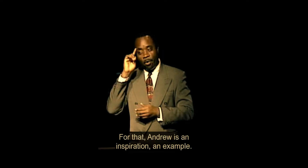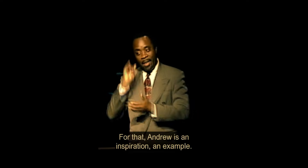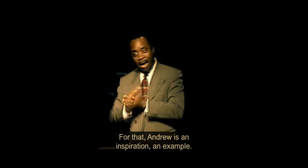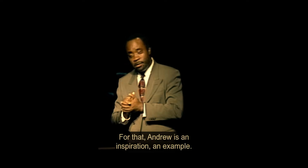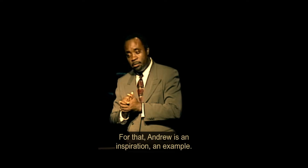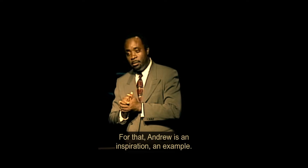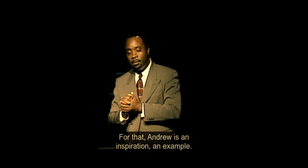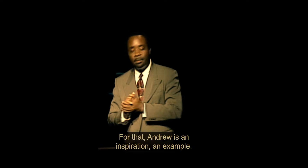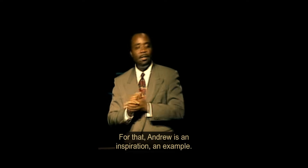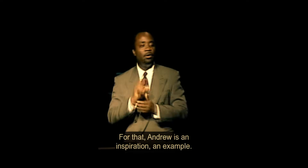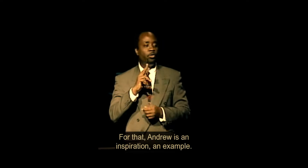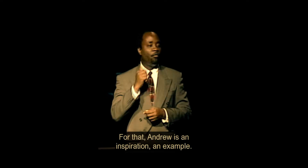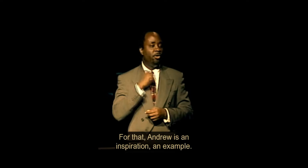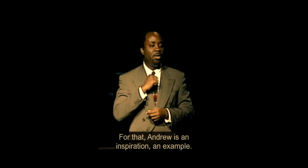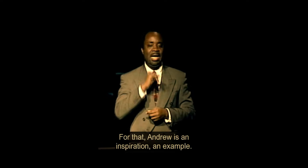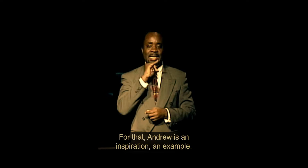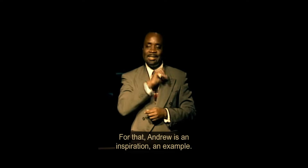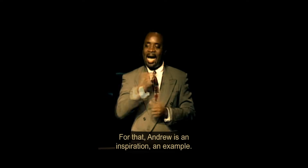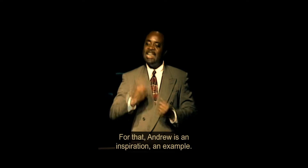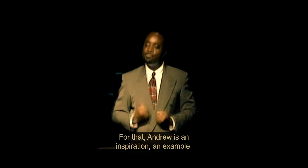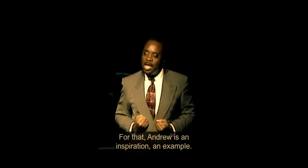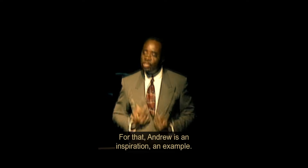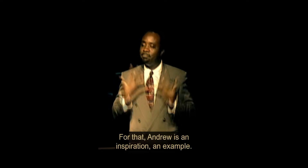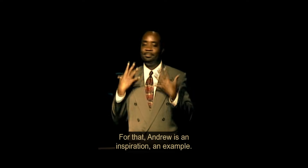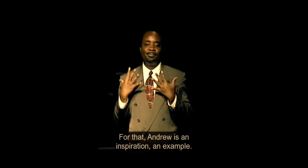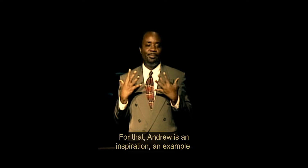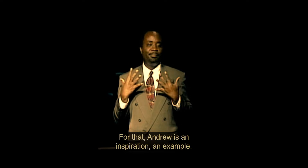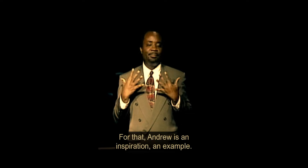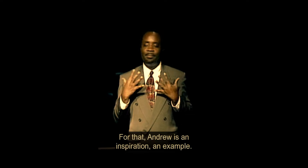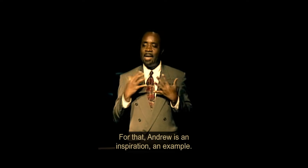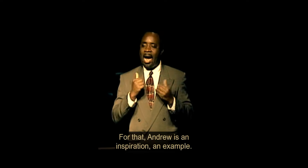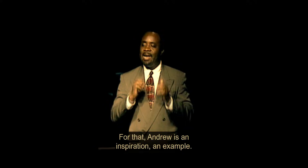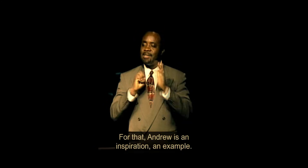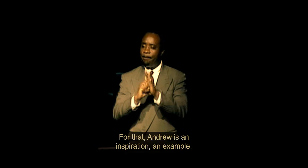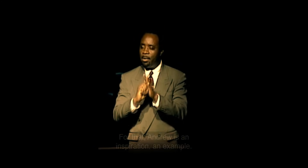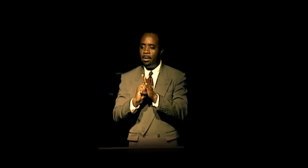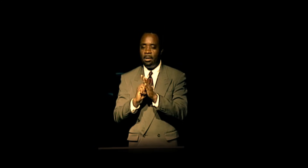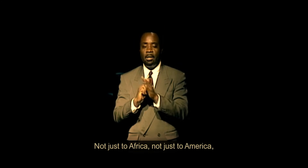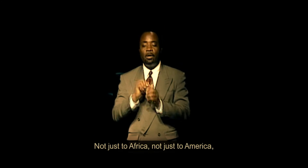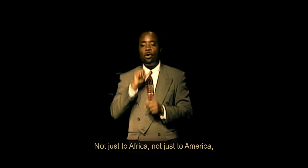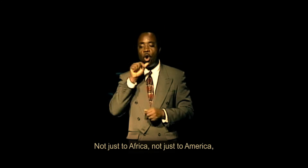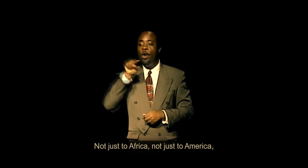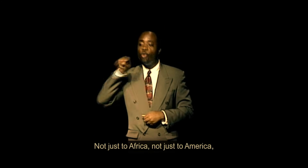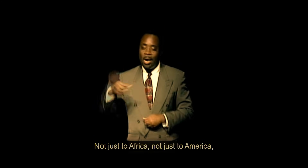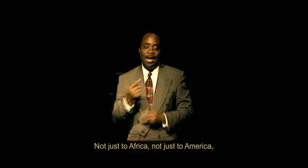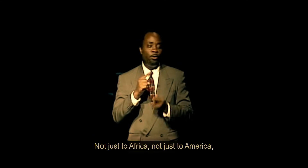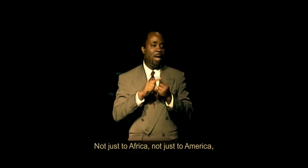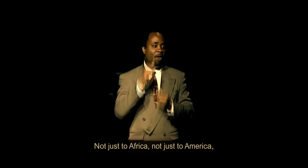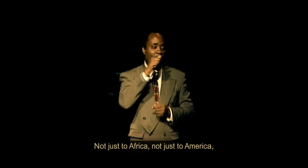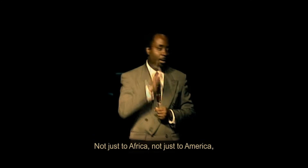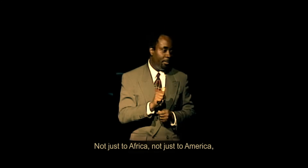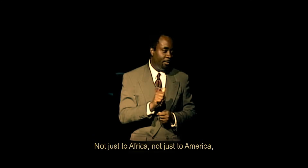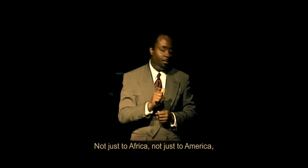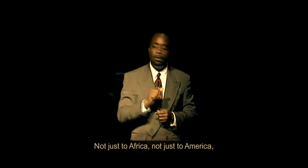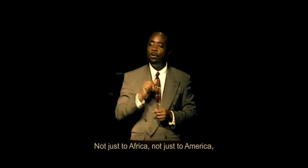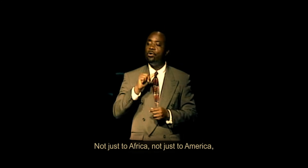For that, Andrew is an inspiration, an example, but just to Africa,